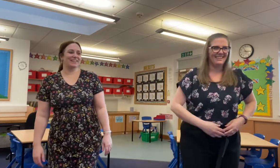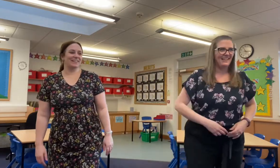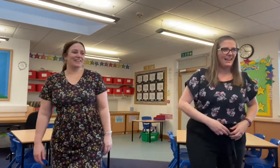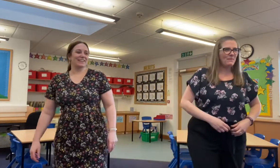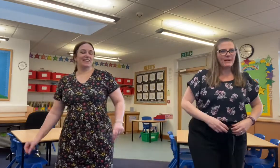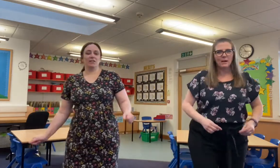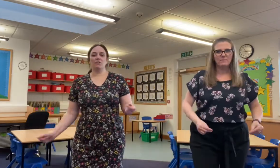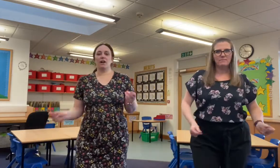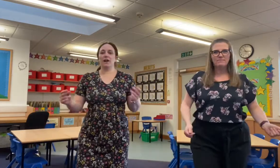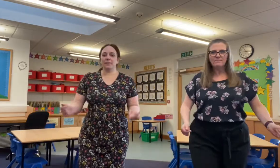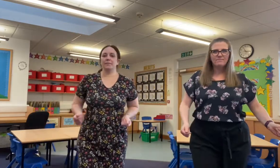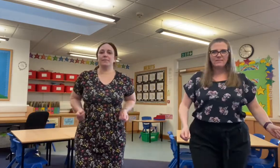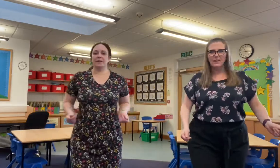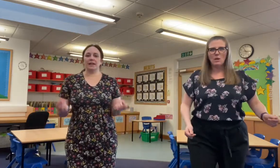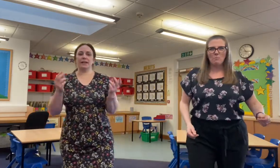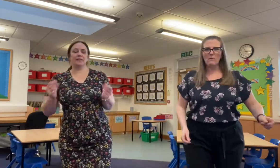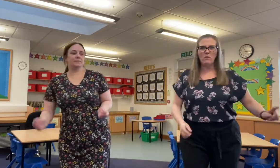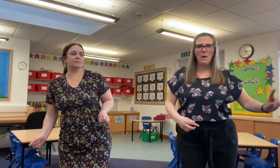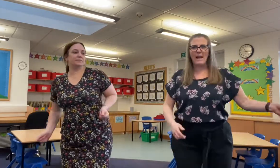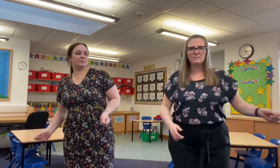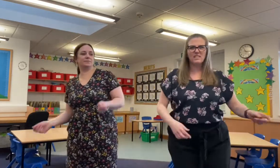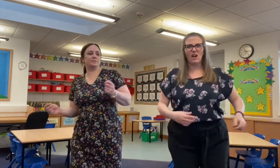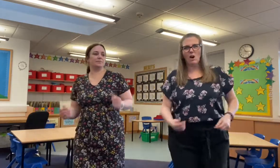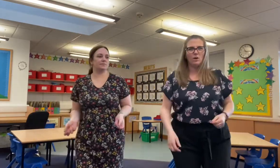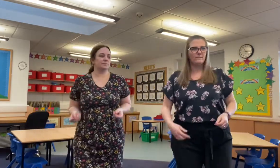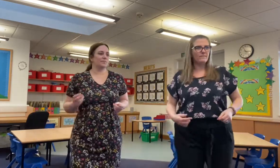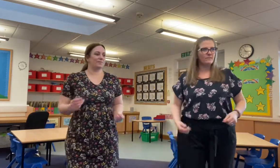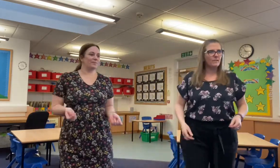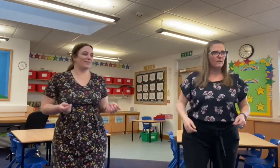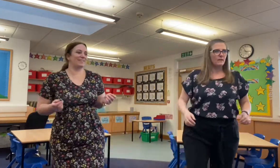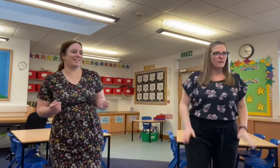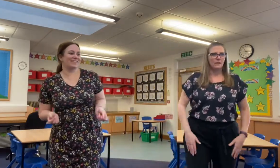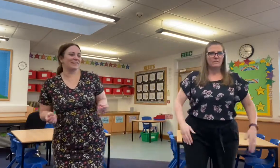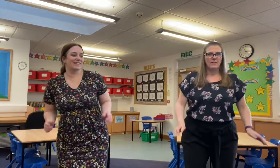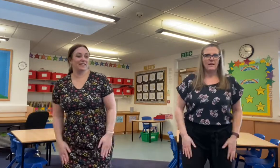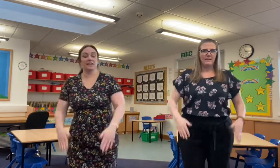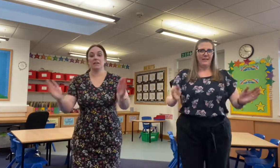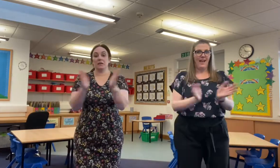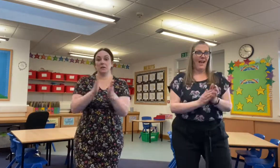Here we go, right. Ready? Come on, bam. Slap your knees and clap your